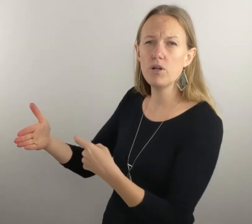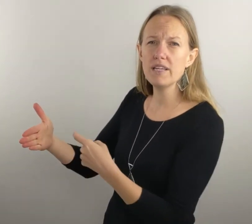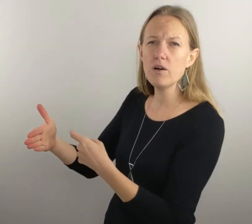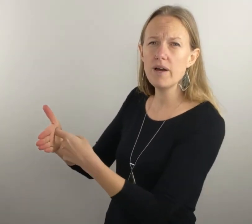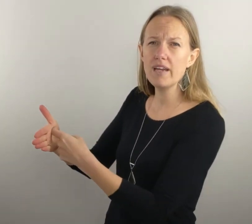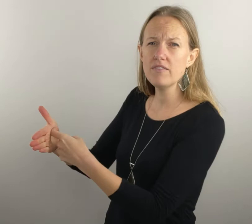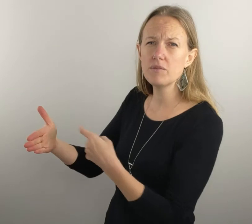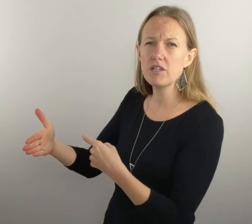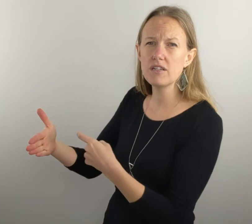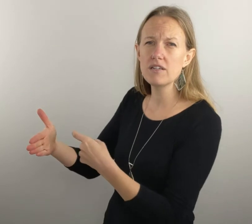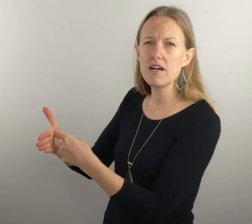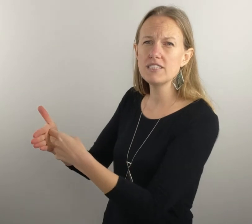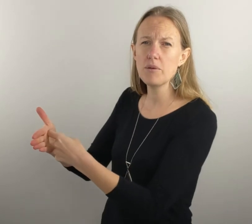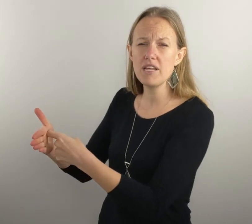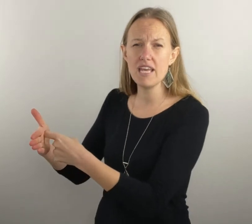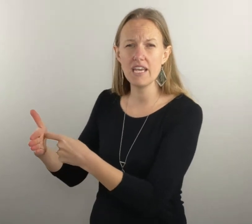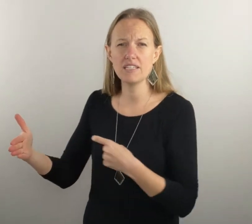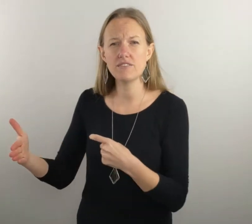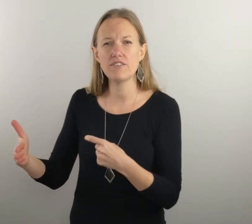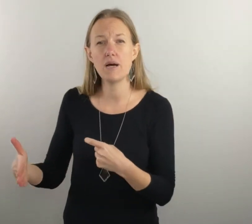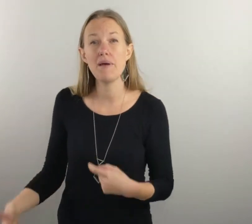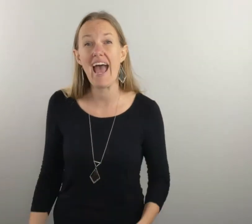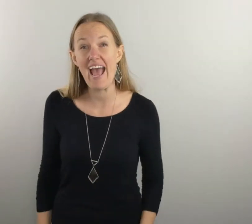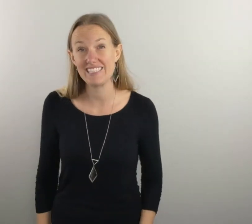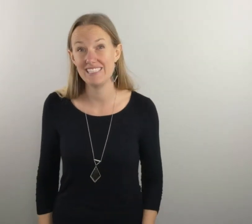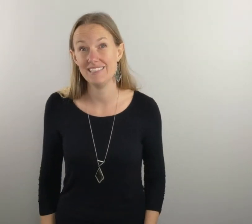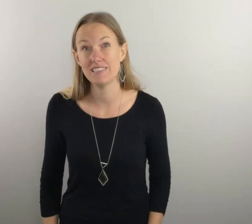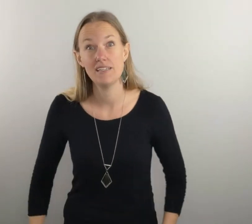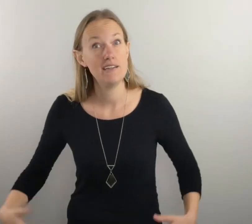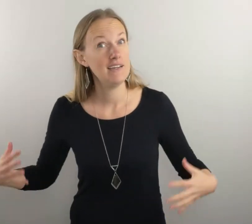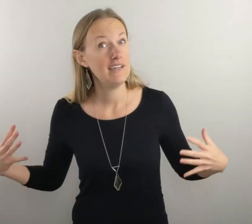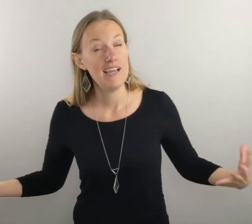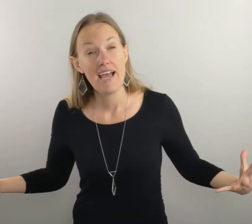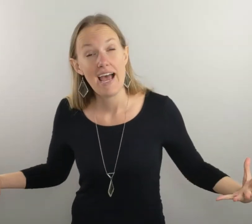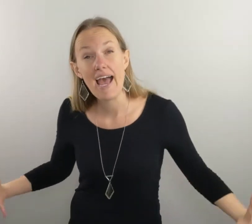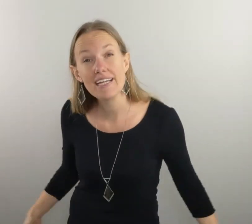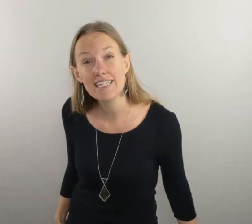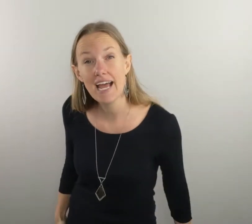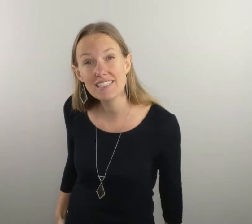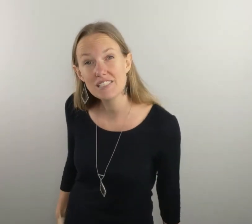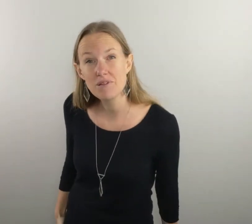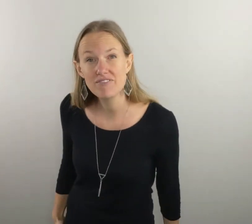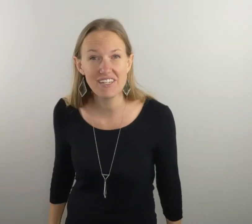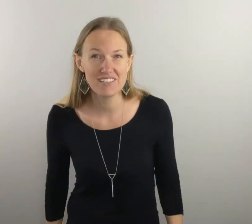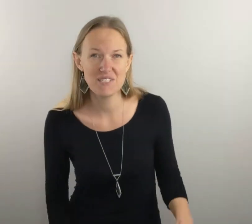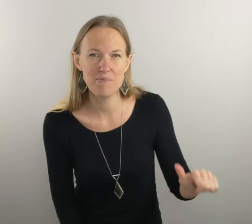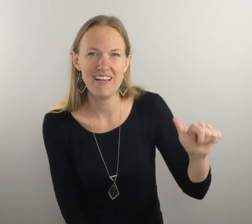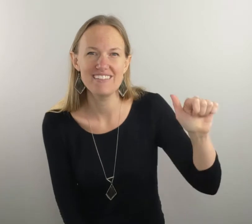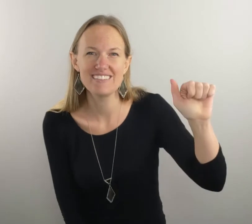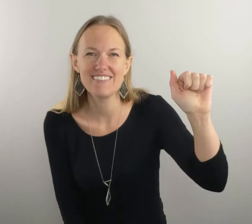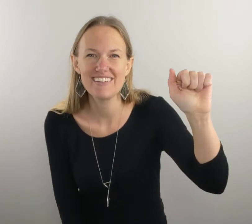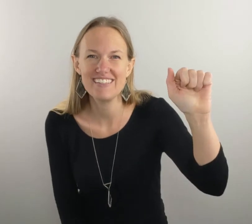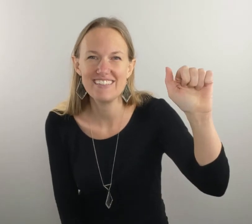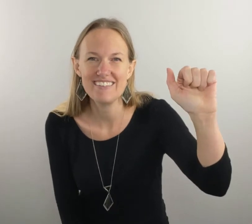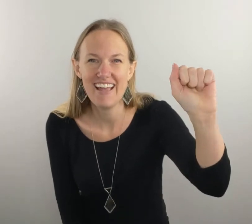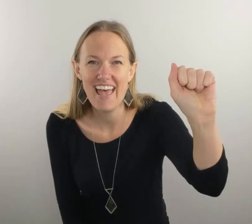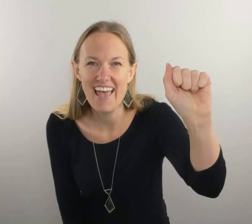pulling away from your non-dominant hand from ashes. Ash has to be finger spelled, so we're gonna do